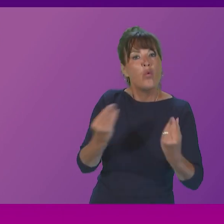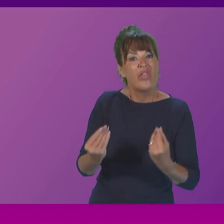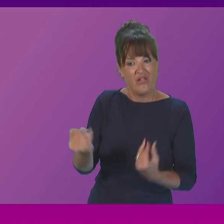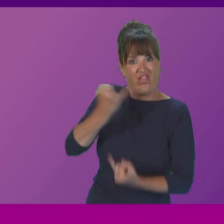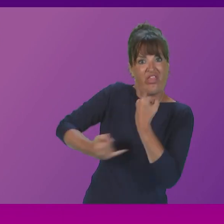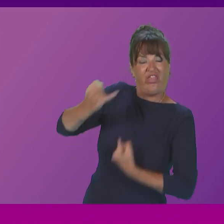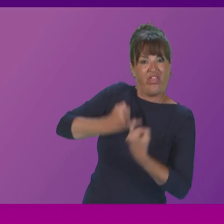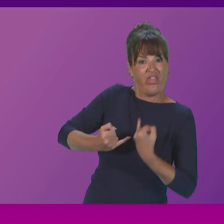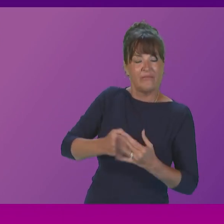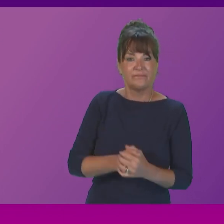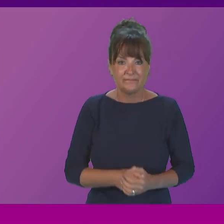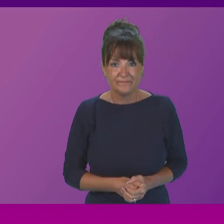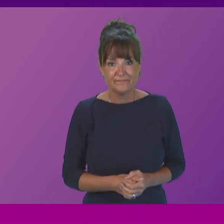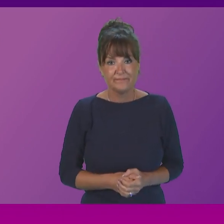disdain.